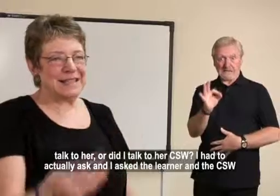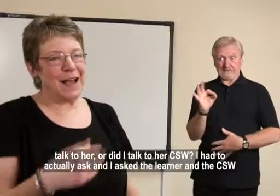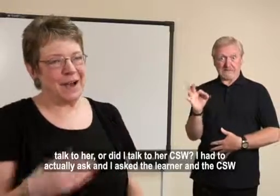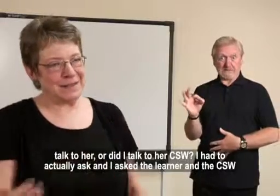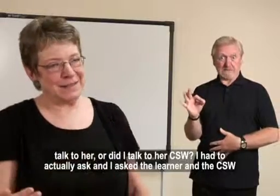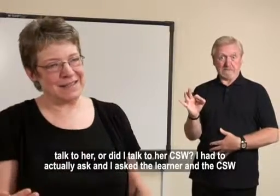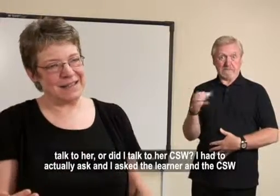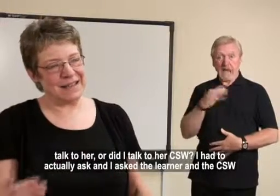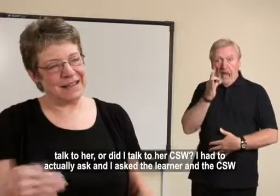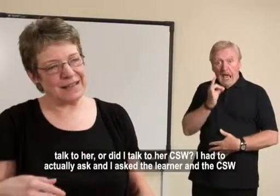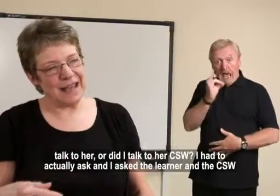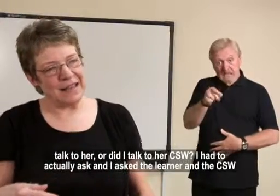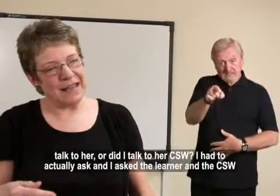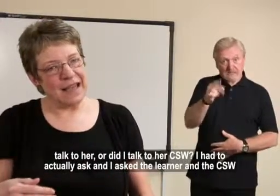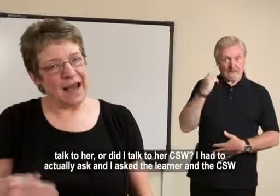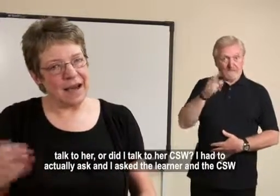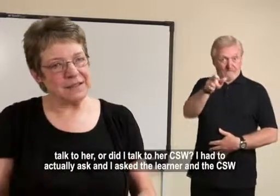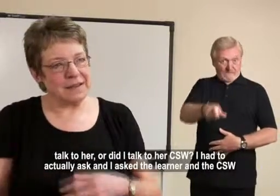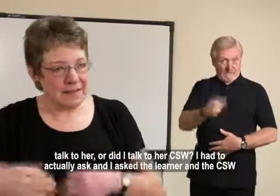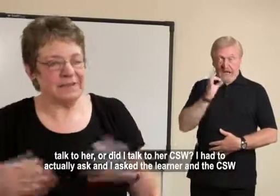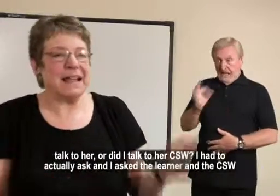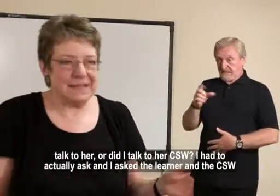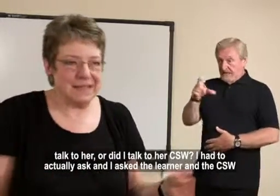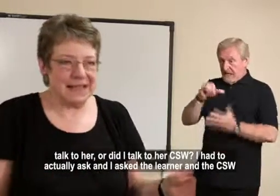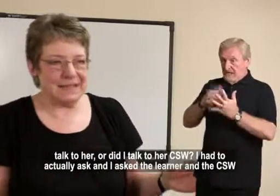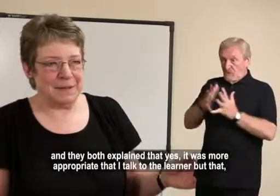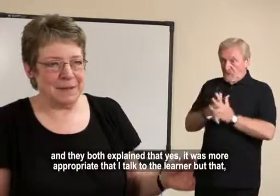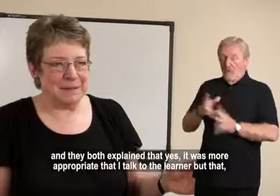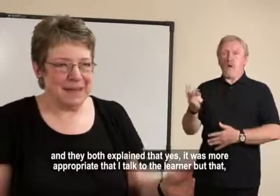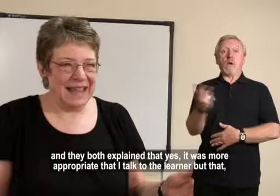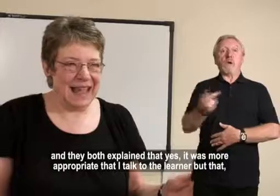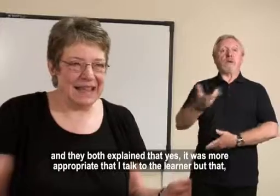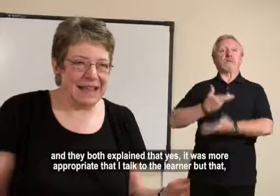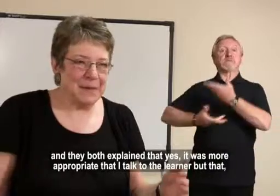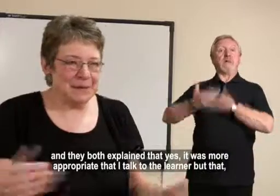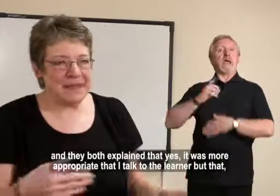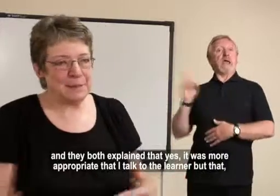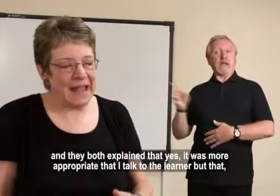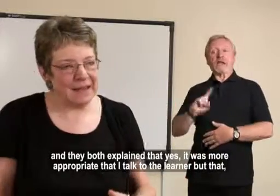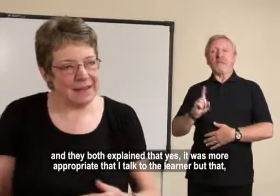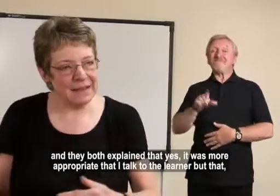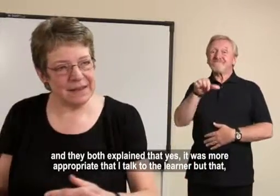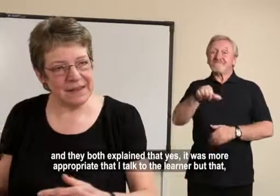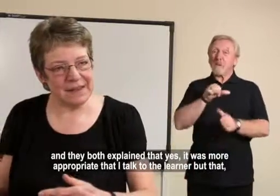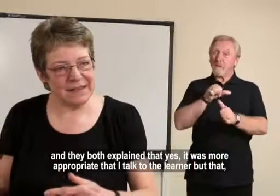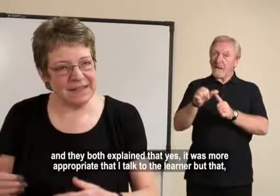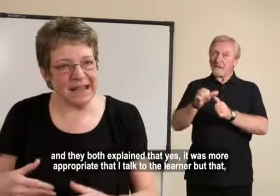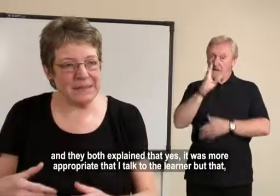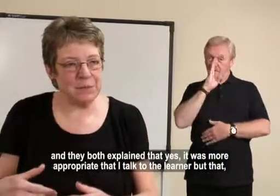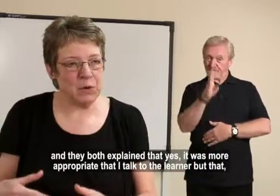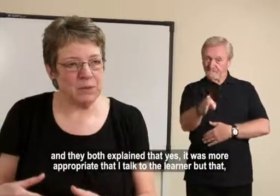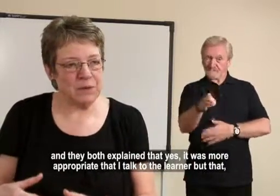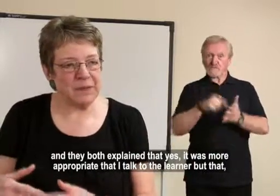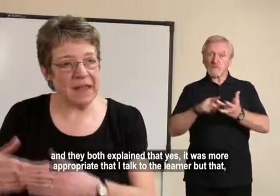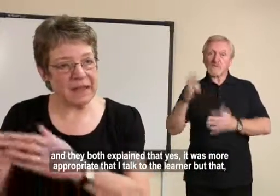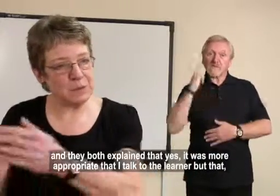to actually ask, and I asked the learner and the CSW, and they both explained that yes,